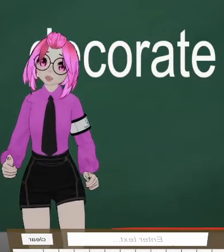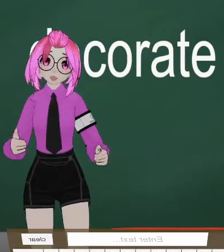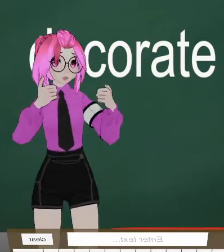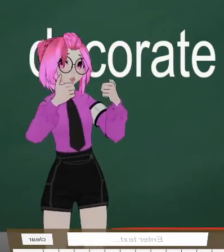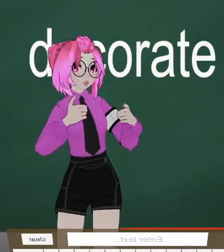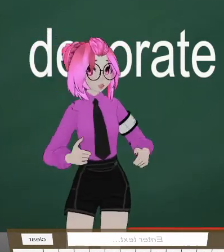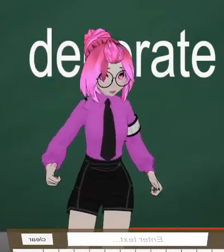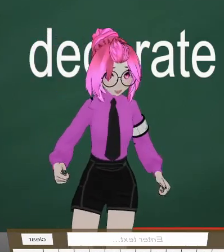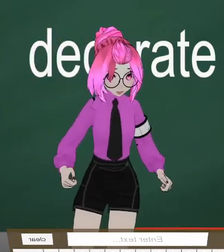cool okay